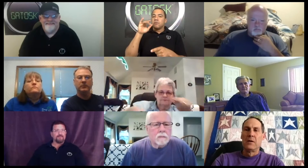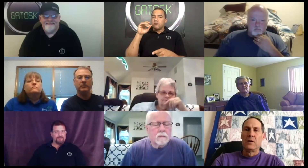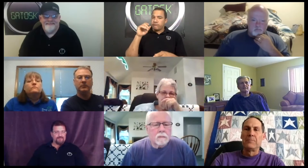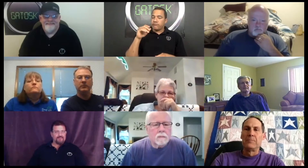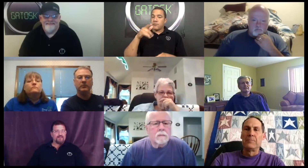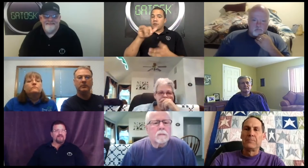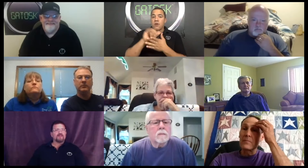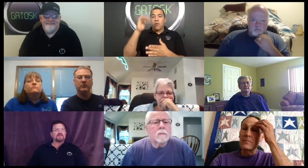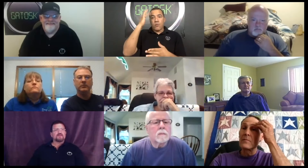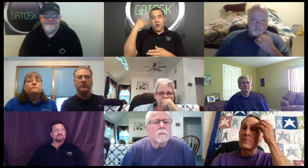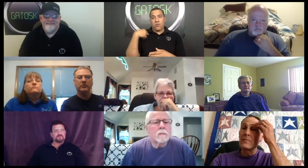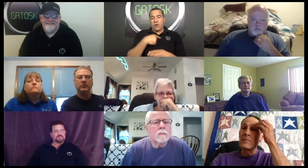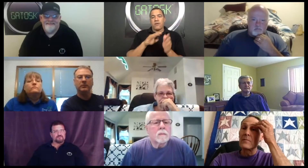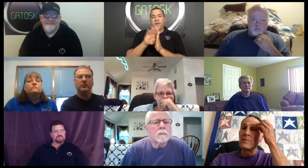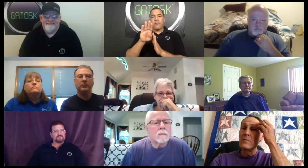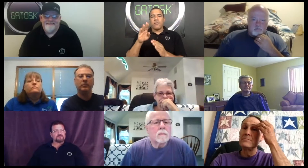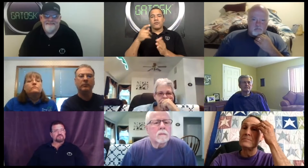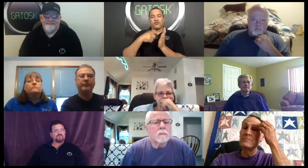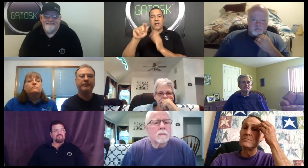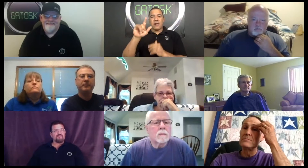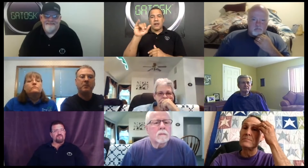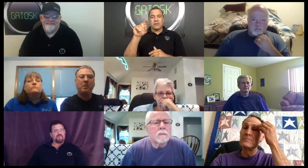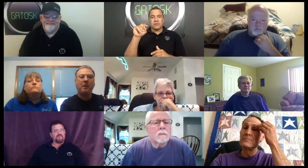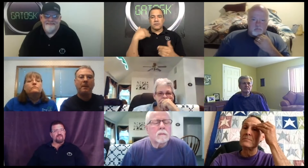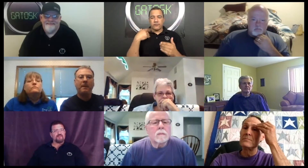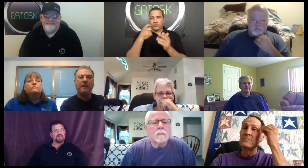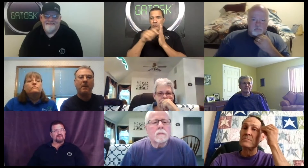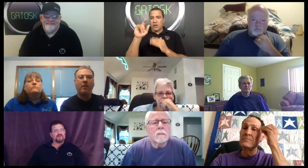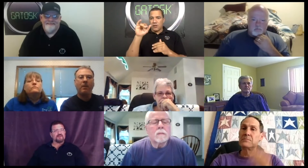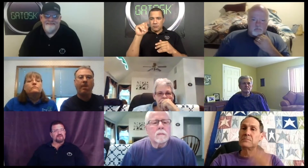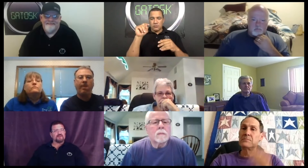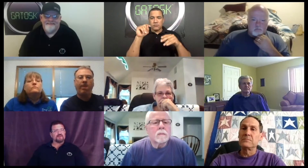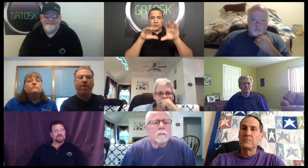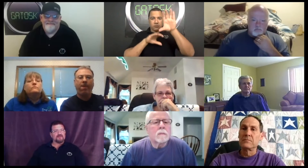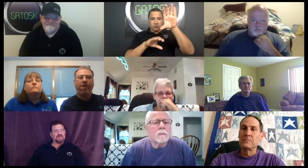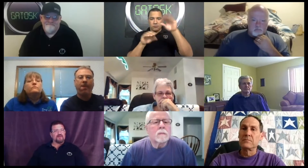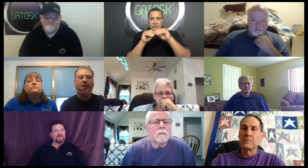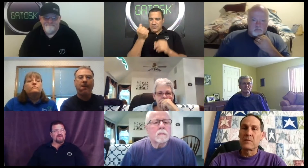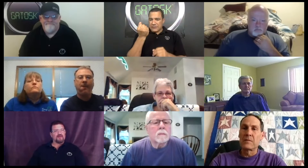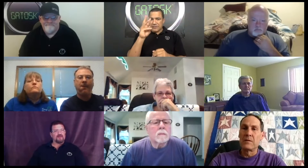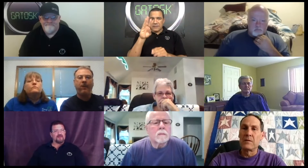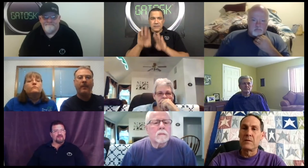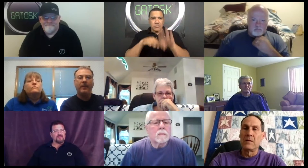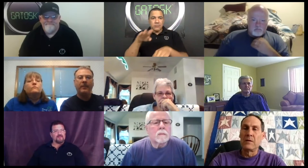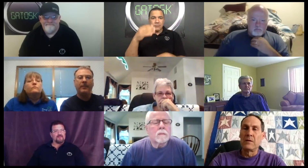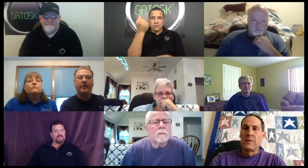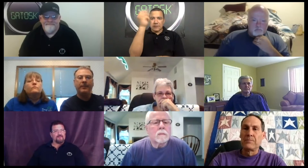So, yes, I agree. So that's why we are developing a checklist. We have a checklist. There's 16